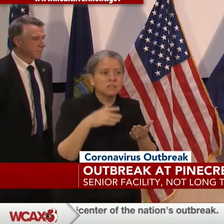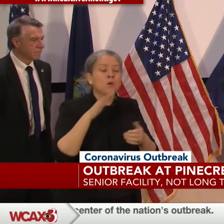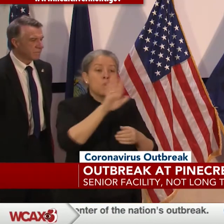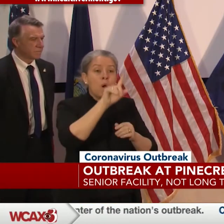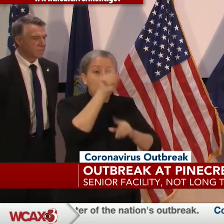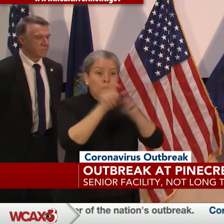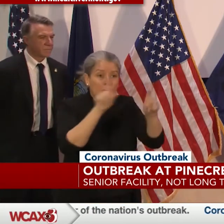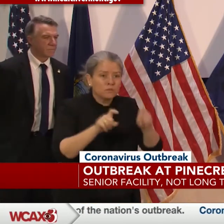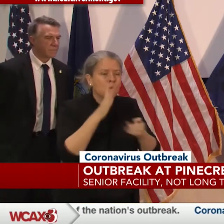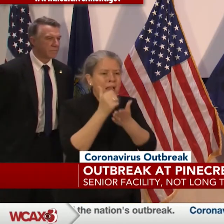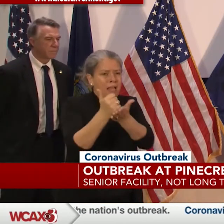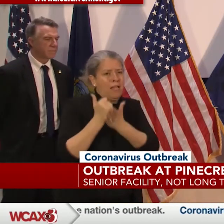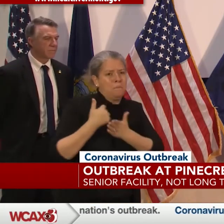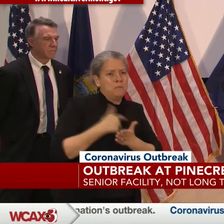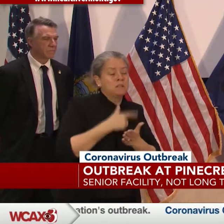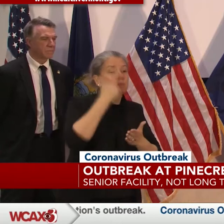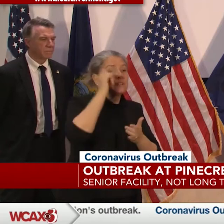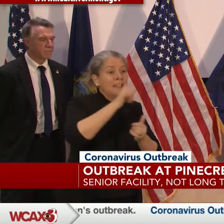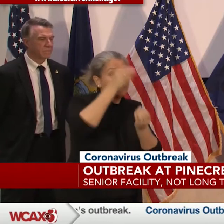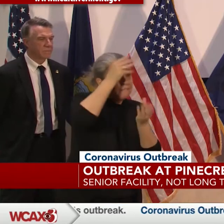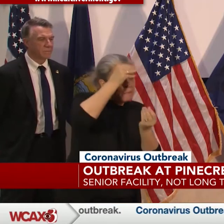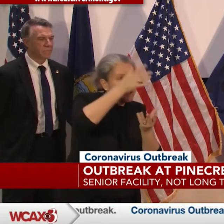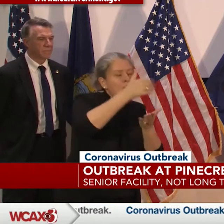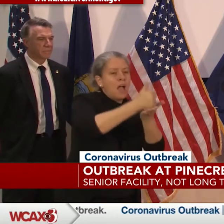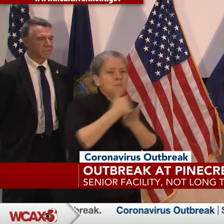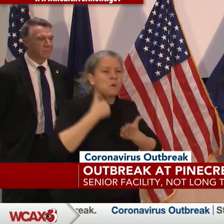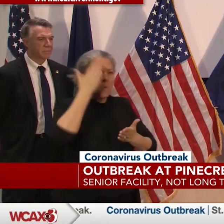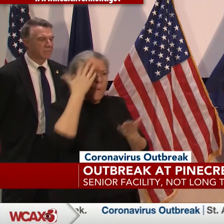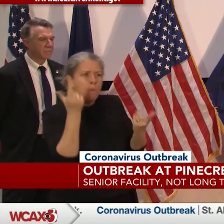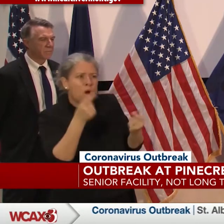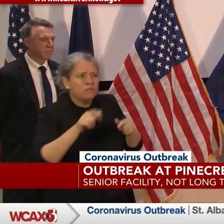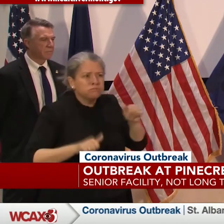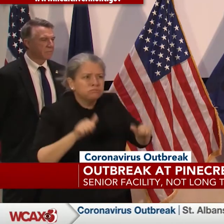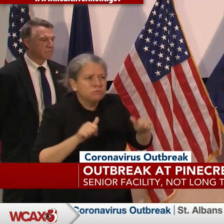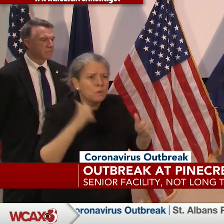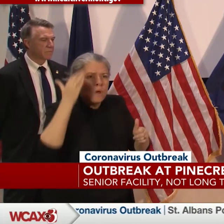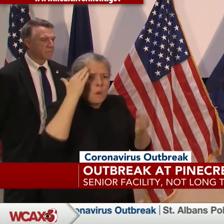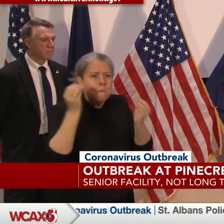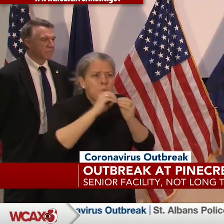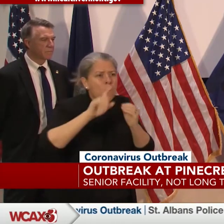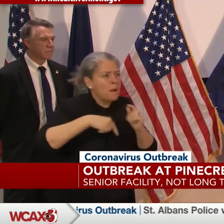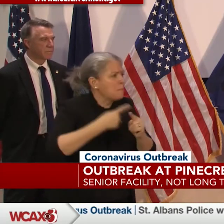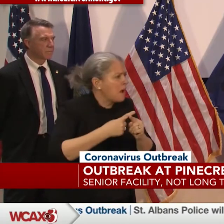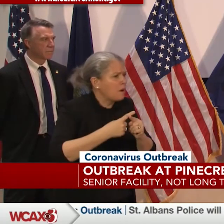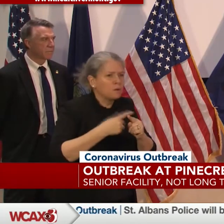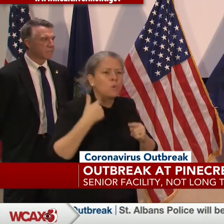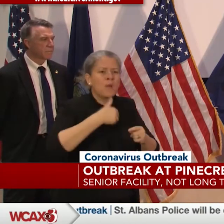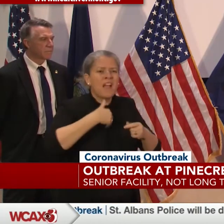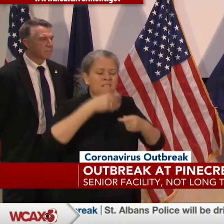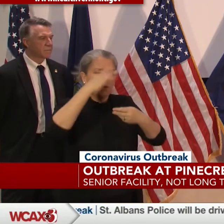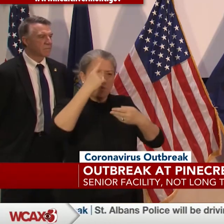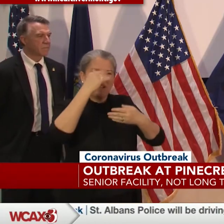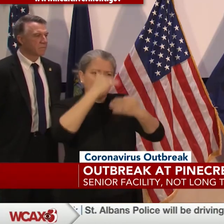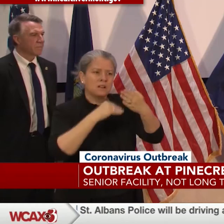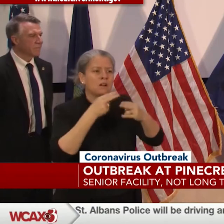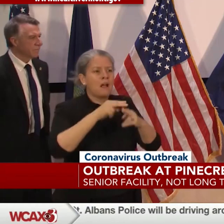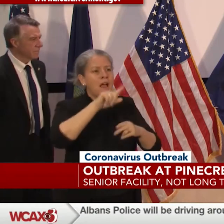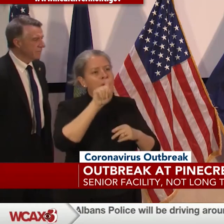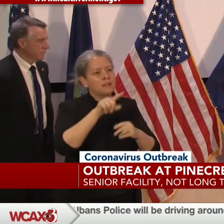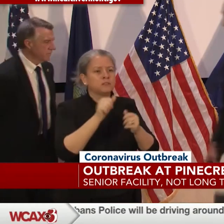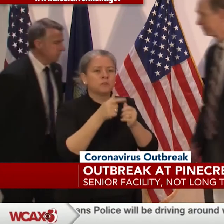in a collapsible section called Ask a Question About COVID-19. Thank